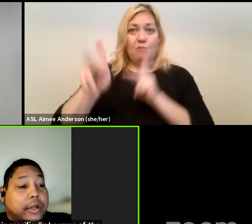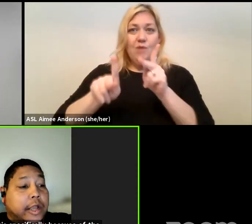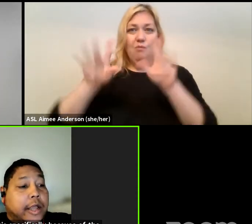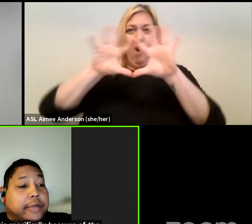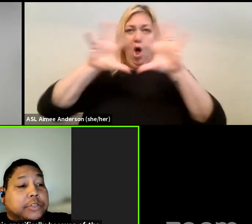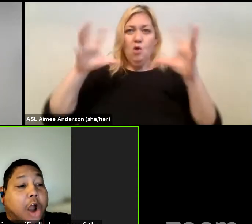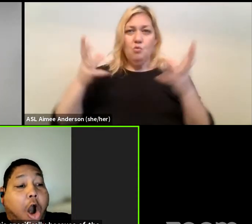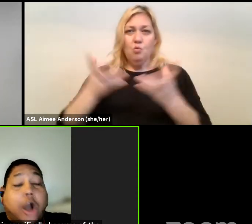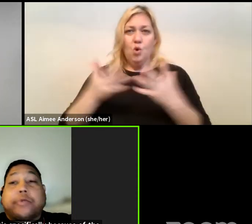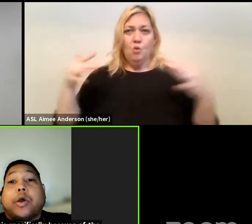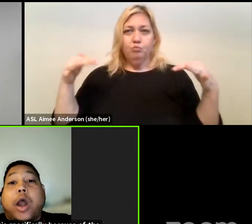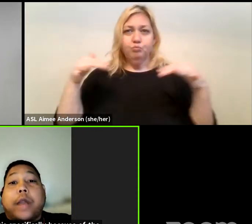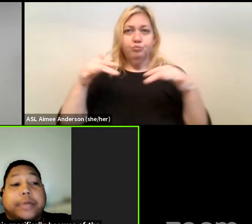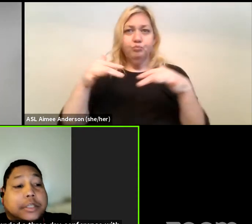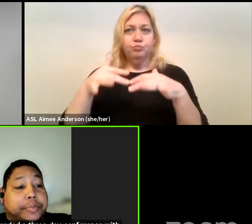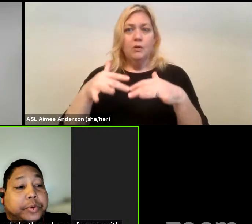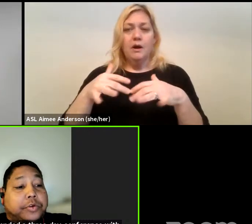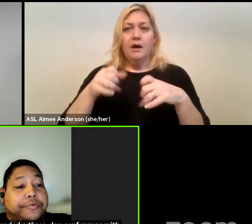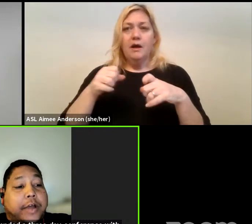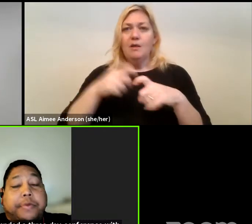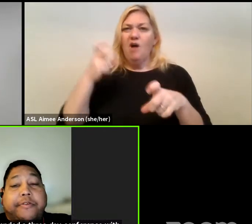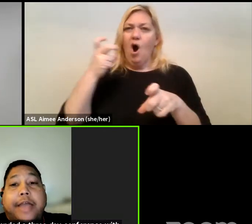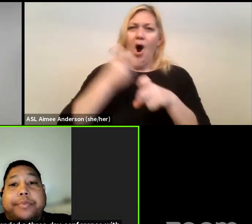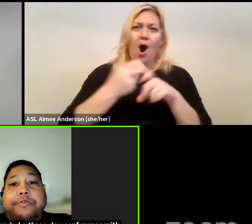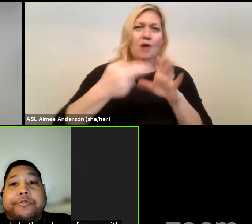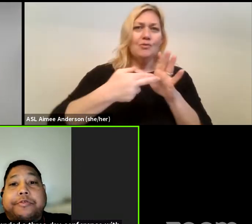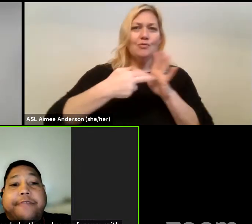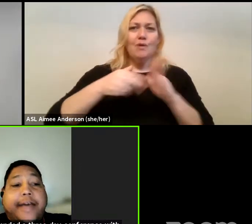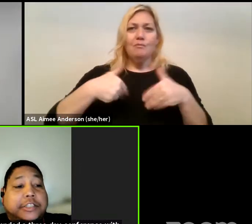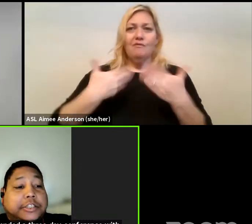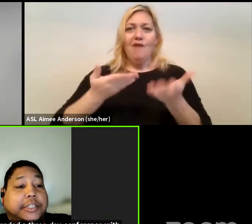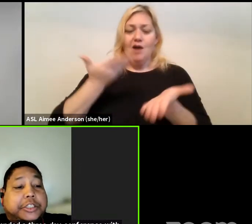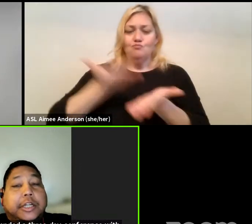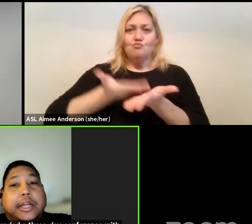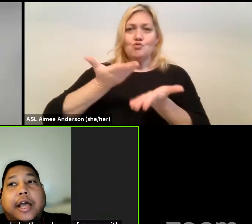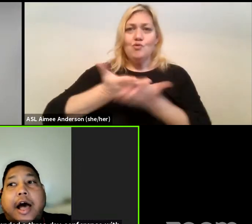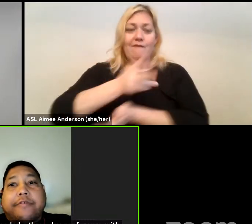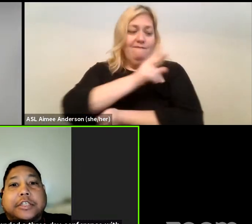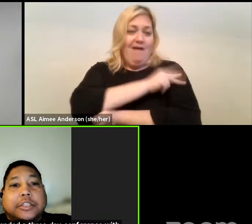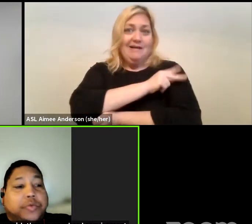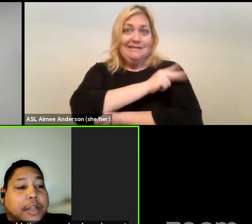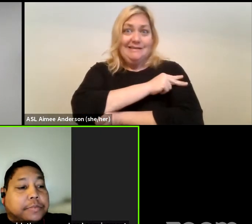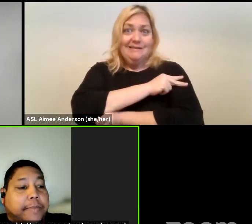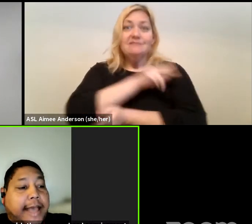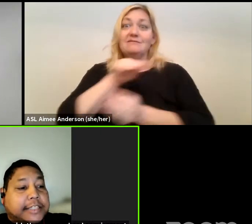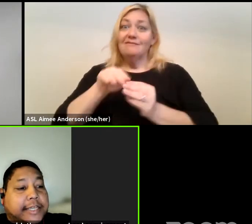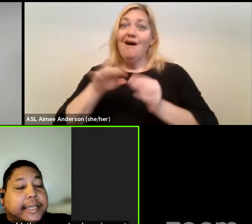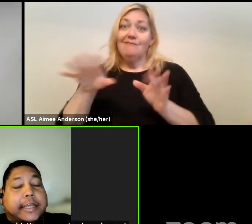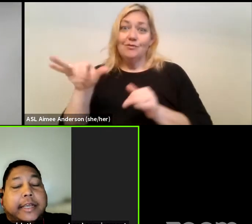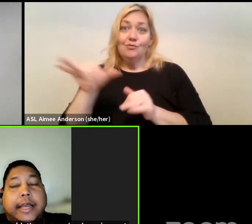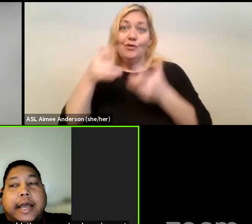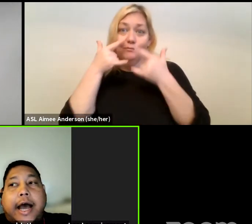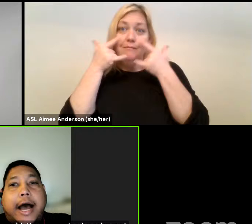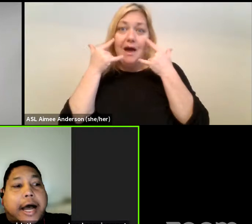world. There was a hard requirement to provide proof of vaccination, obviously, as well as